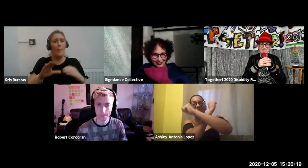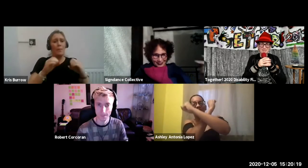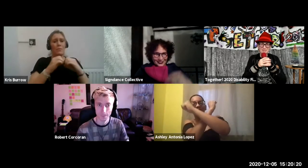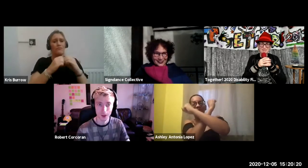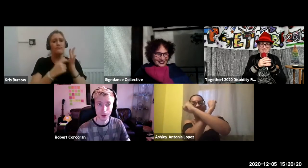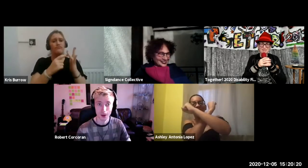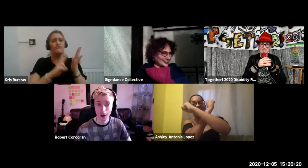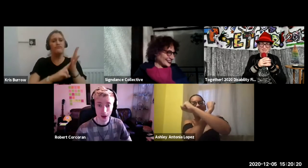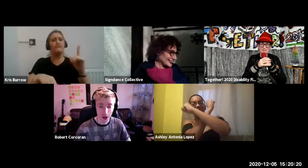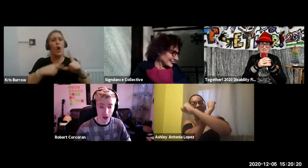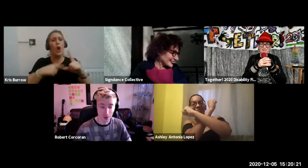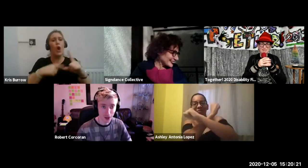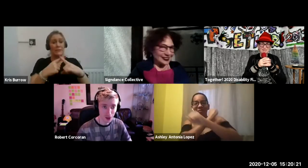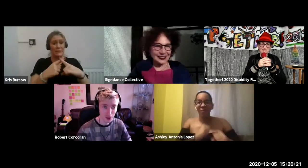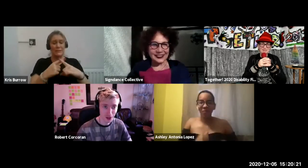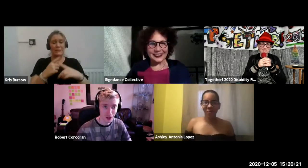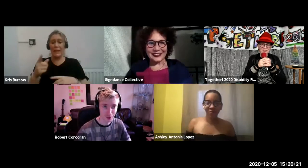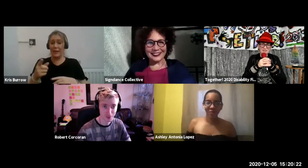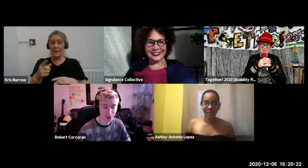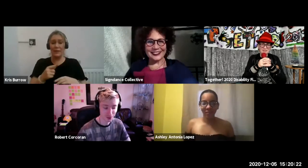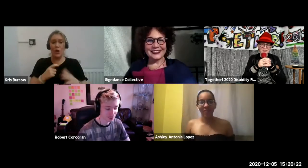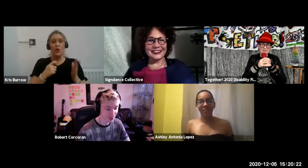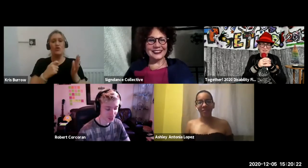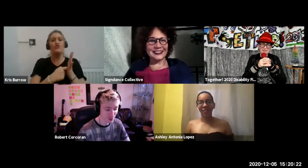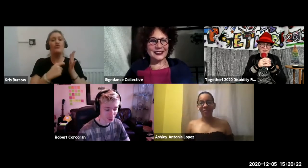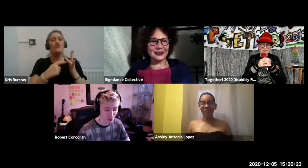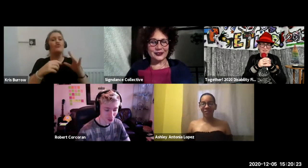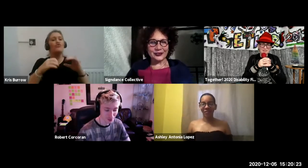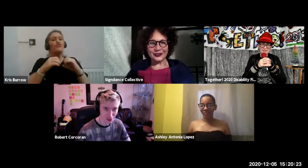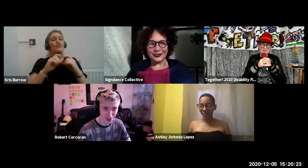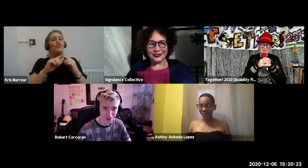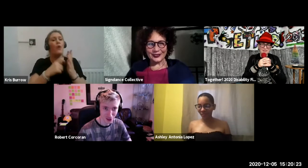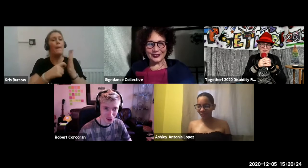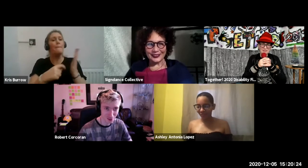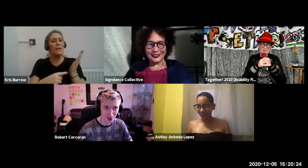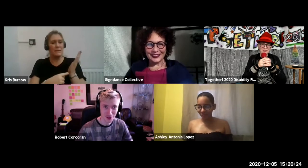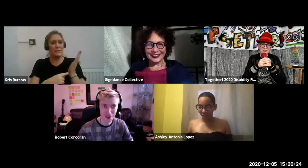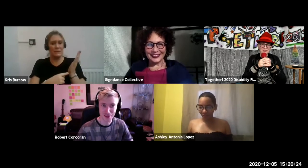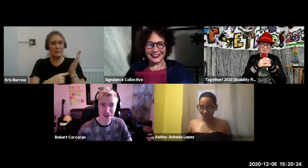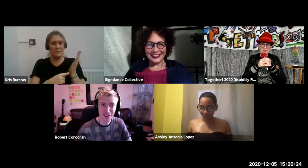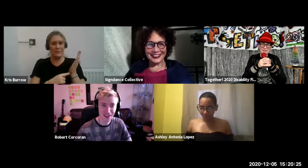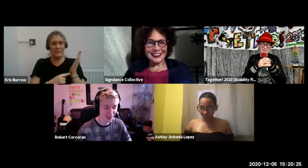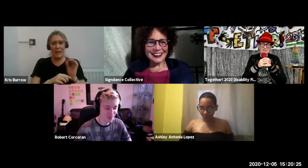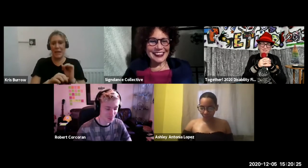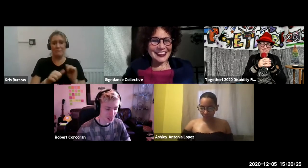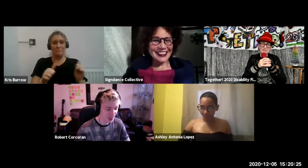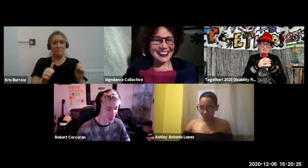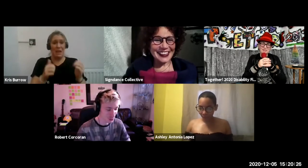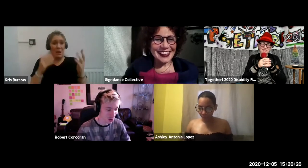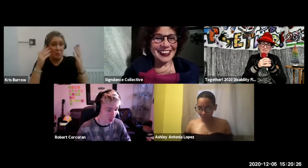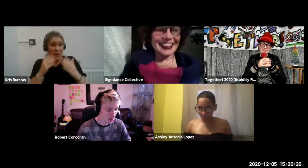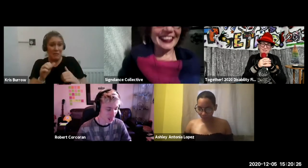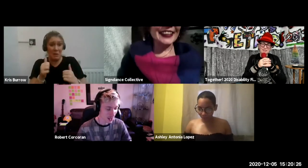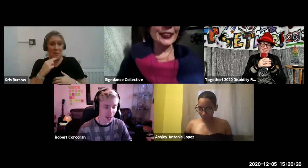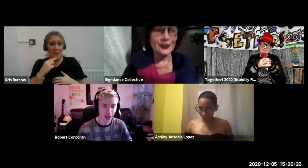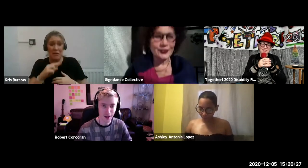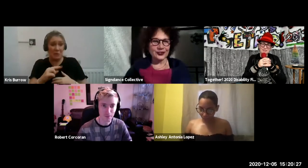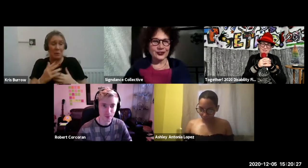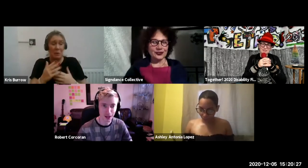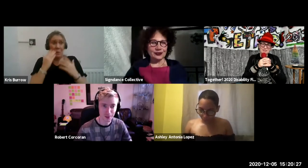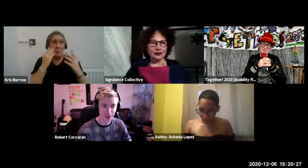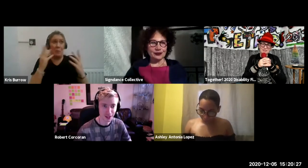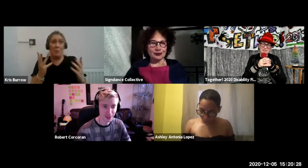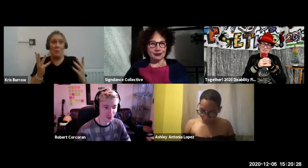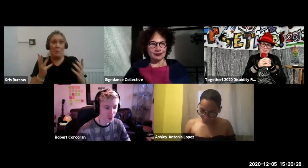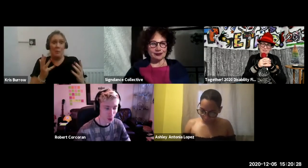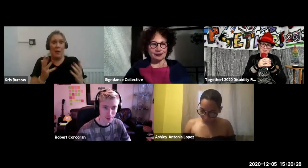sorry. Hello, good afternoon or good evening or good morning, wherever you are. My name is Rob.